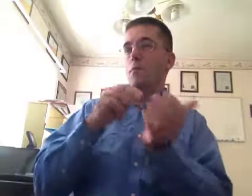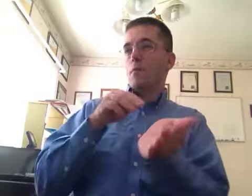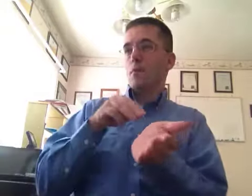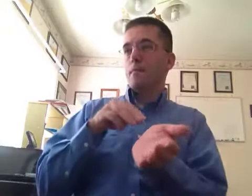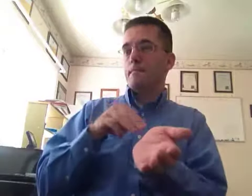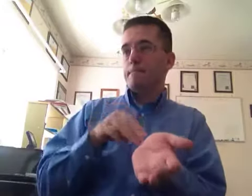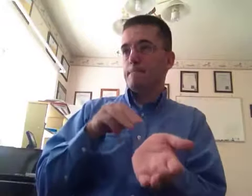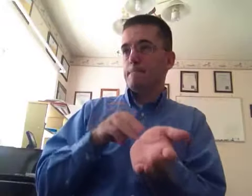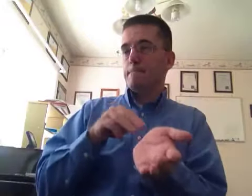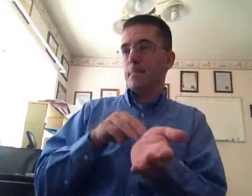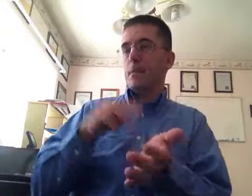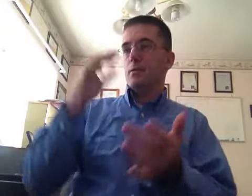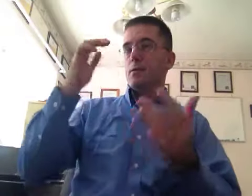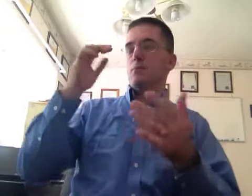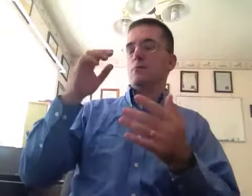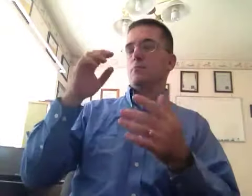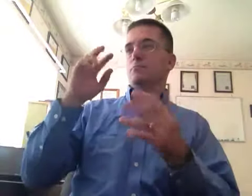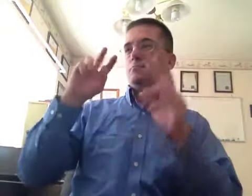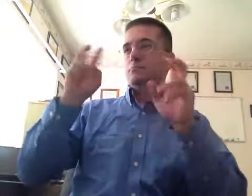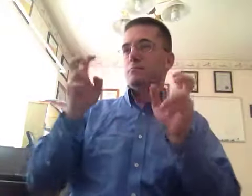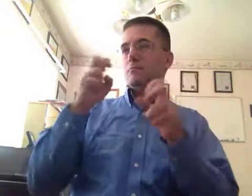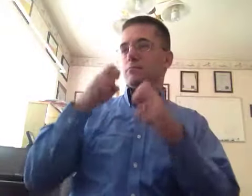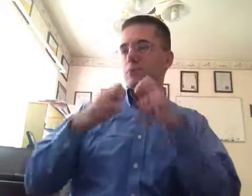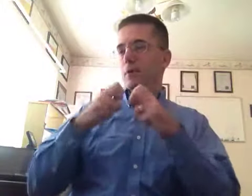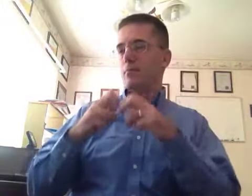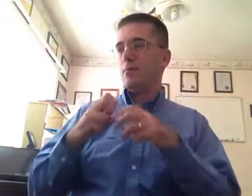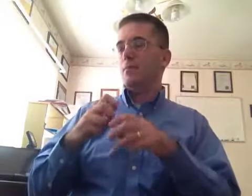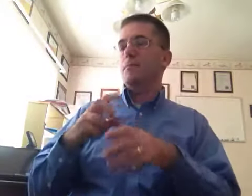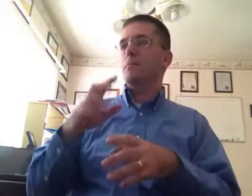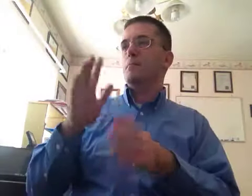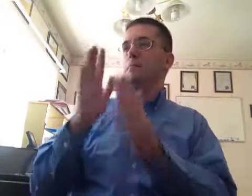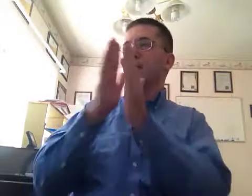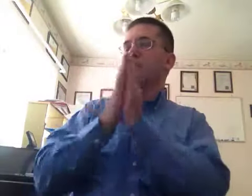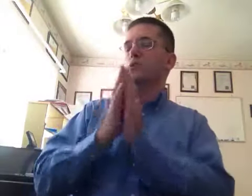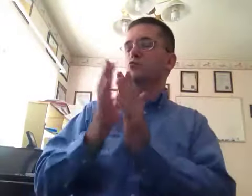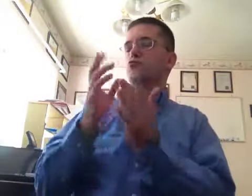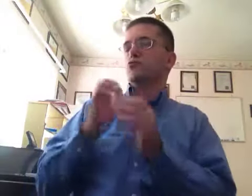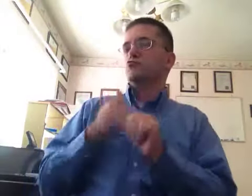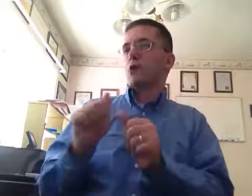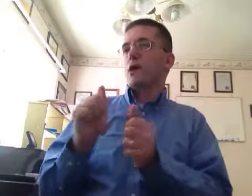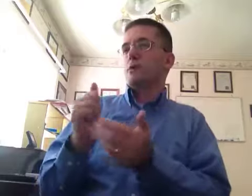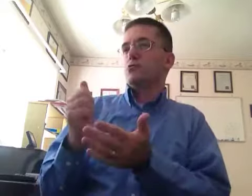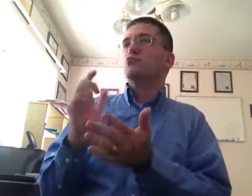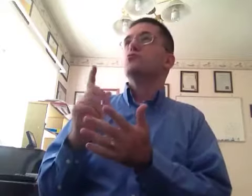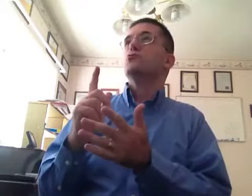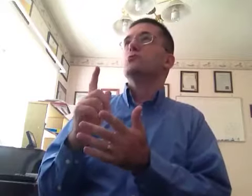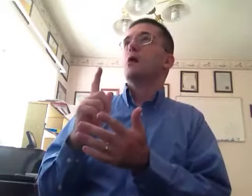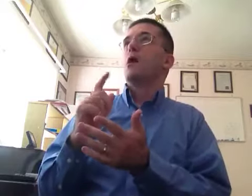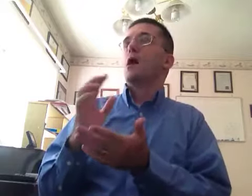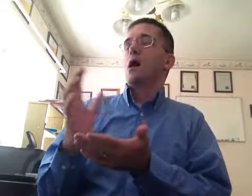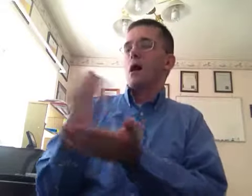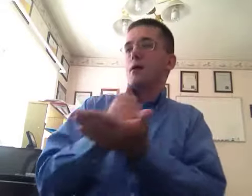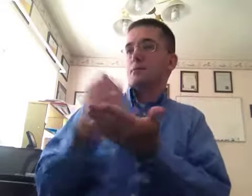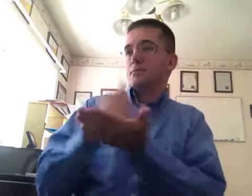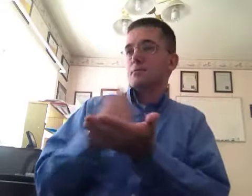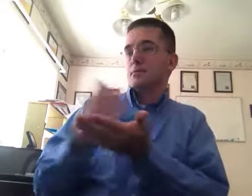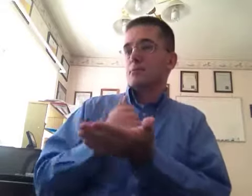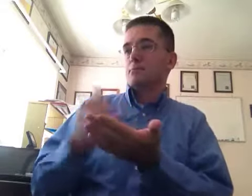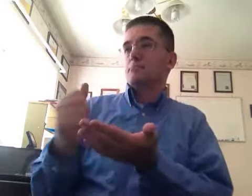off our house now, or do we just try to save up cash for the future? Because right now we have good jobs, we have health insurance, but we're trying to